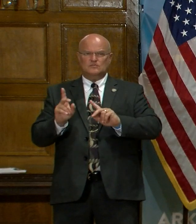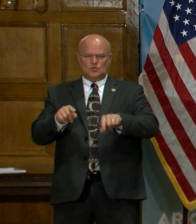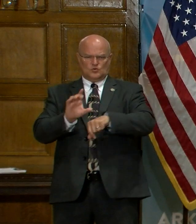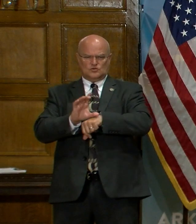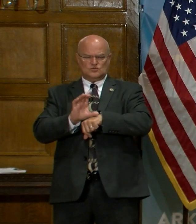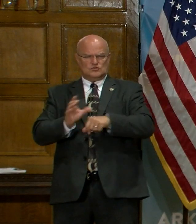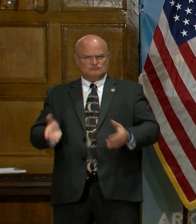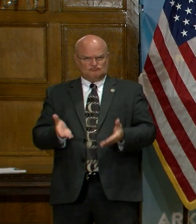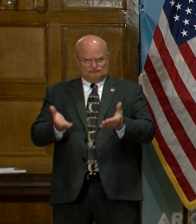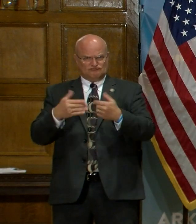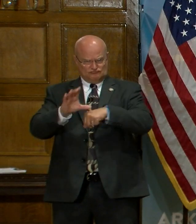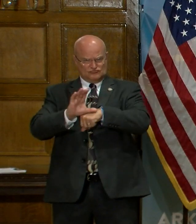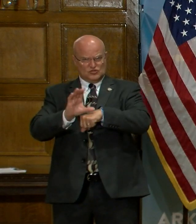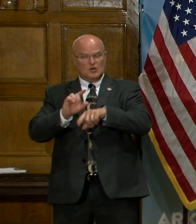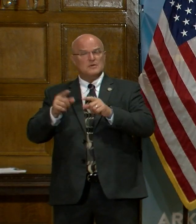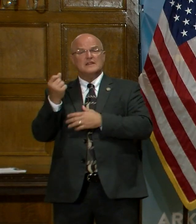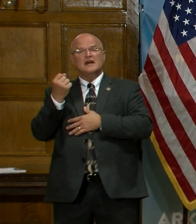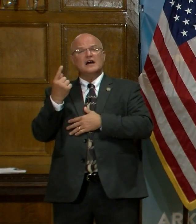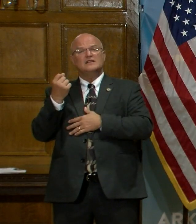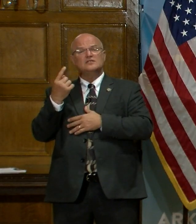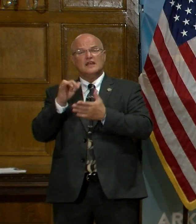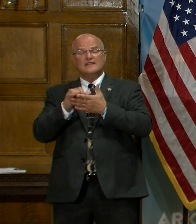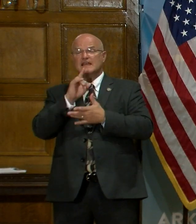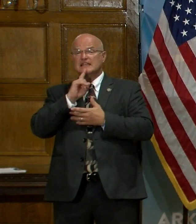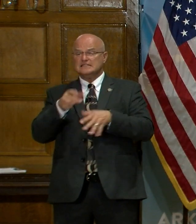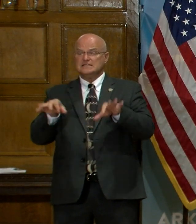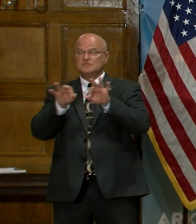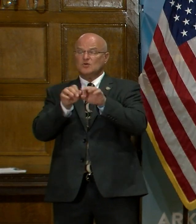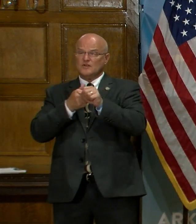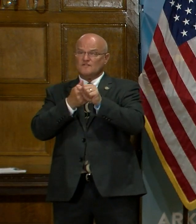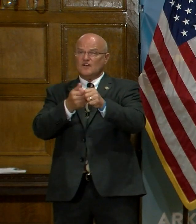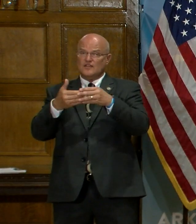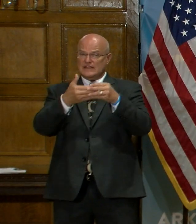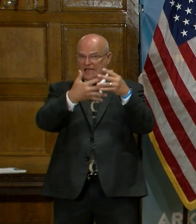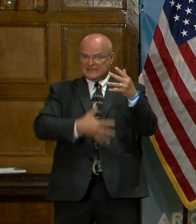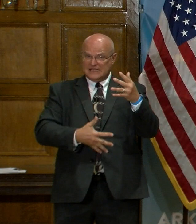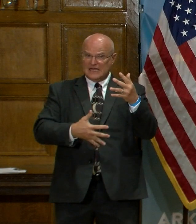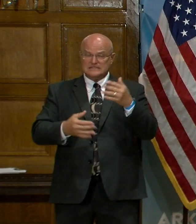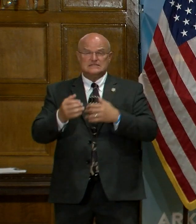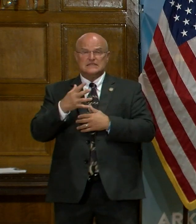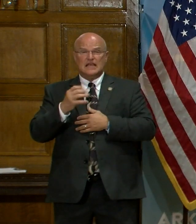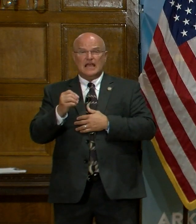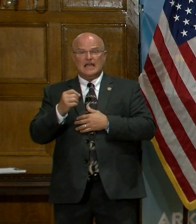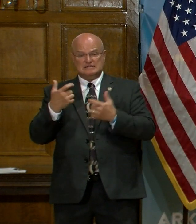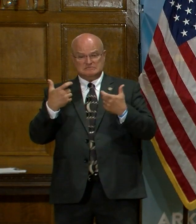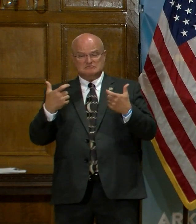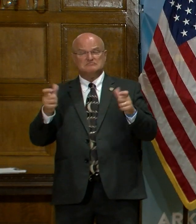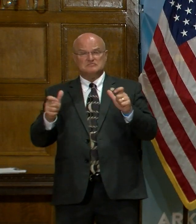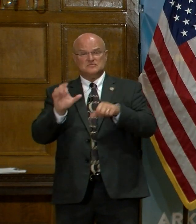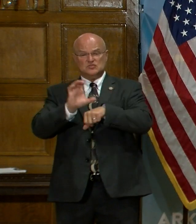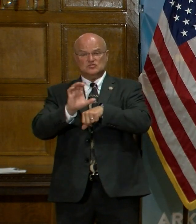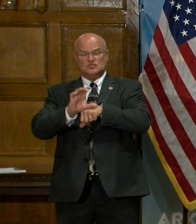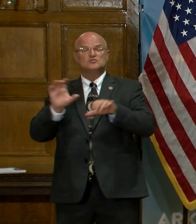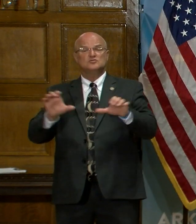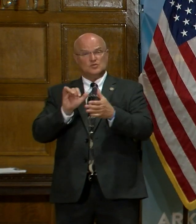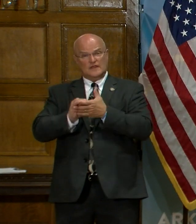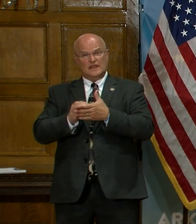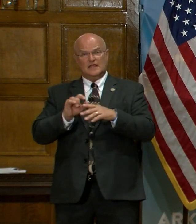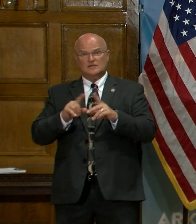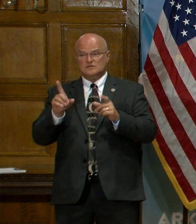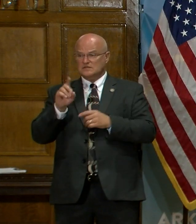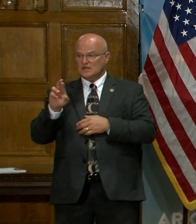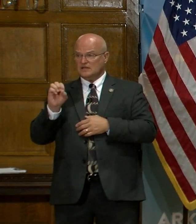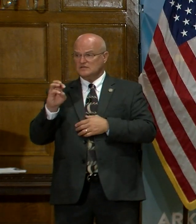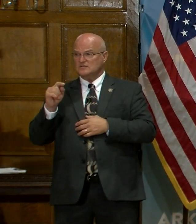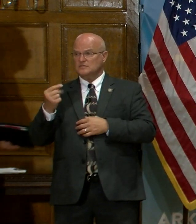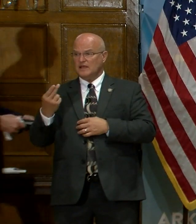worshiping, but they understand that it is important to follow the guidelines, and by and large, the churches are doing that. But